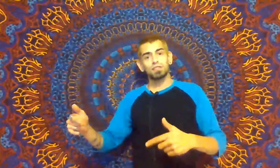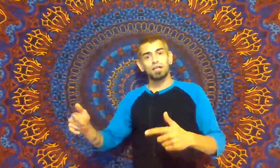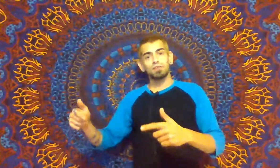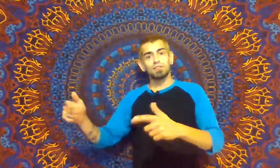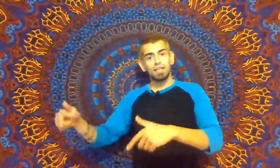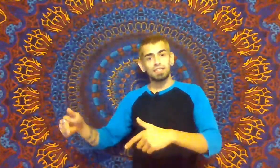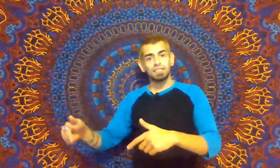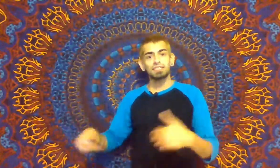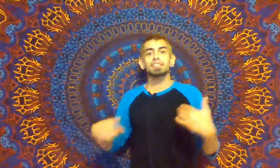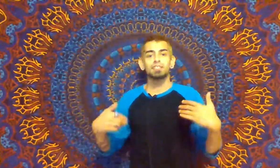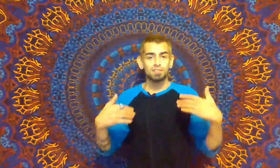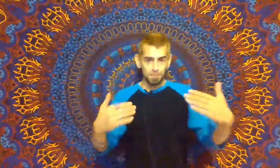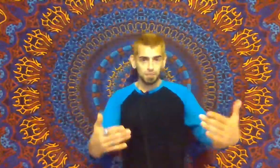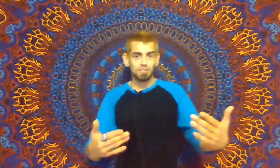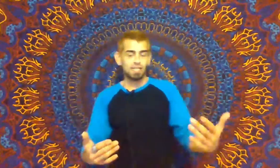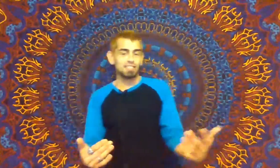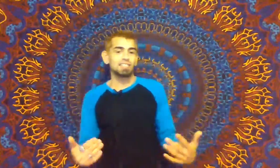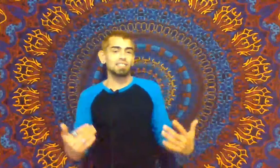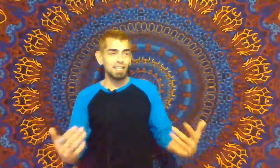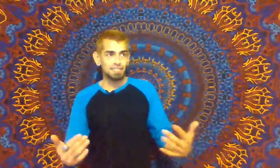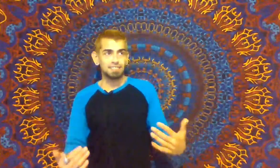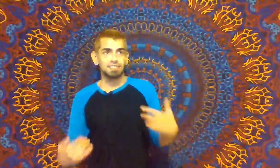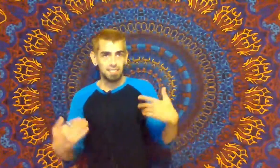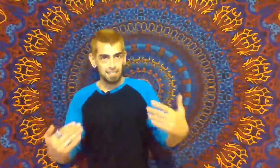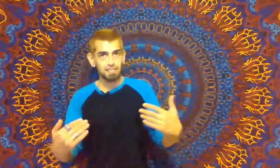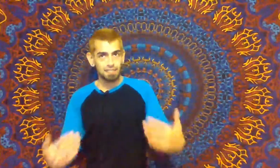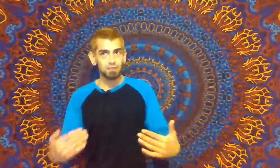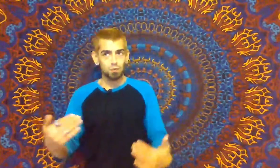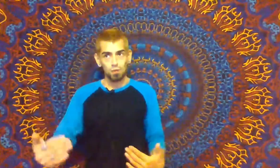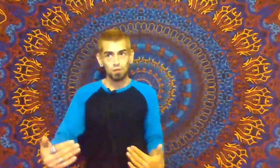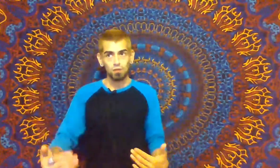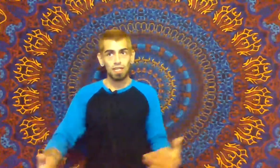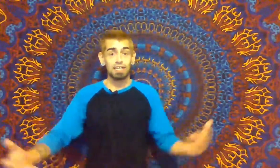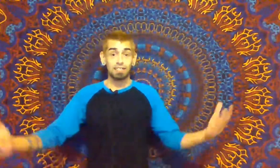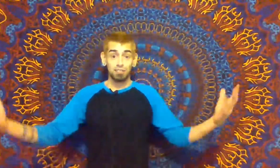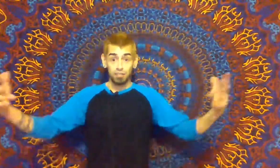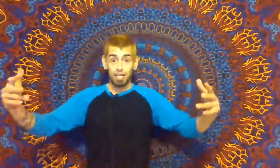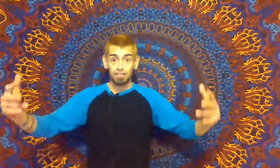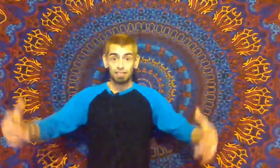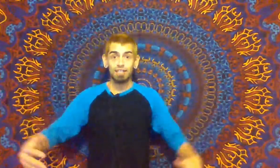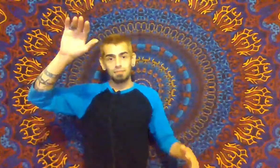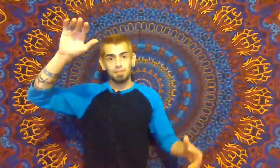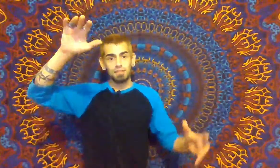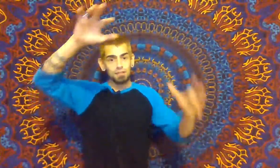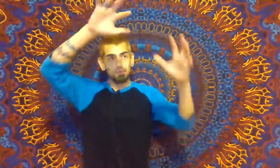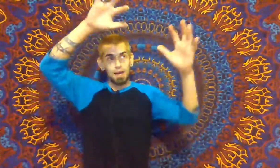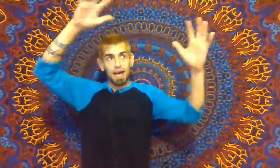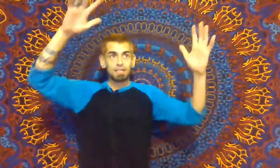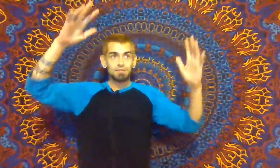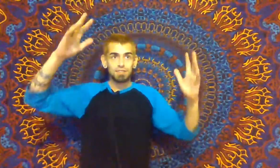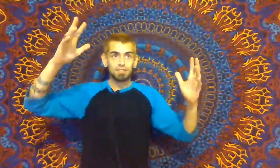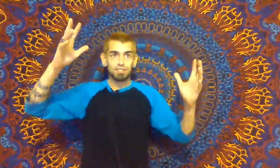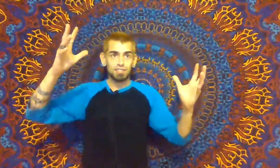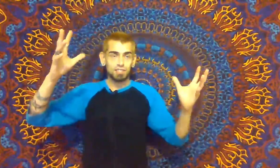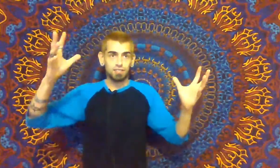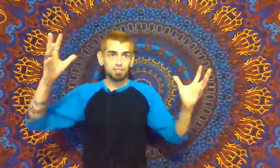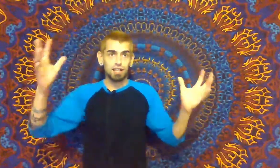of Atlantis. He just views it as Atlantis in this world, in a shell, being on the back of this